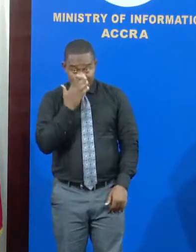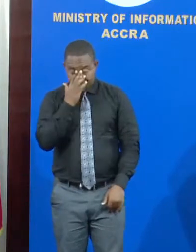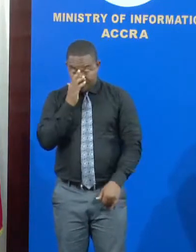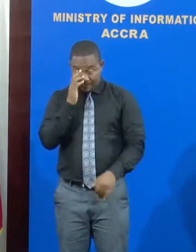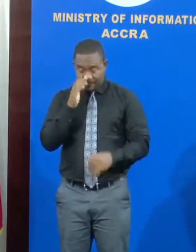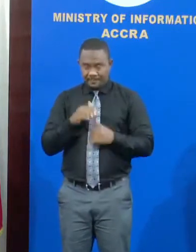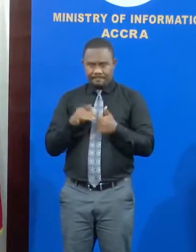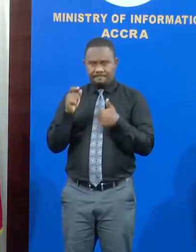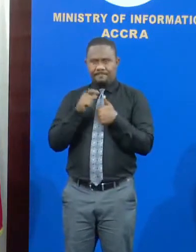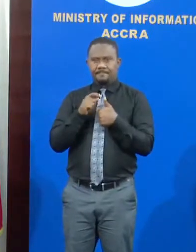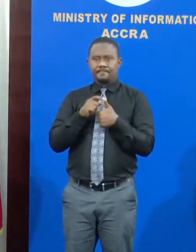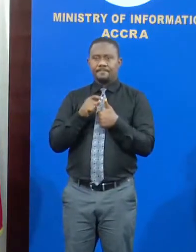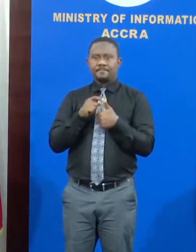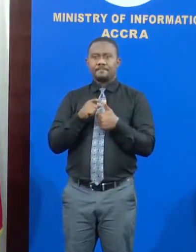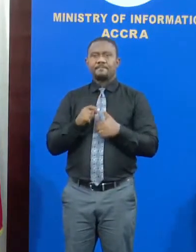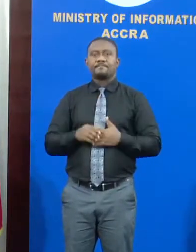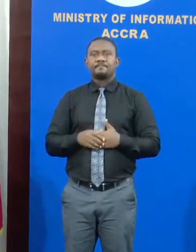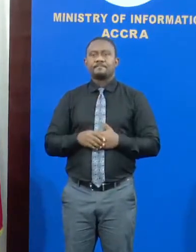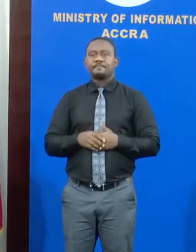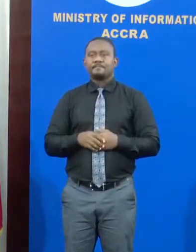The first one that was asked was